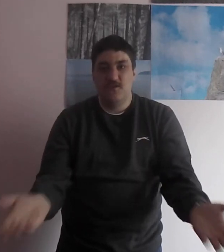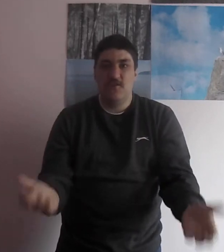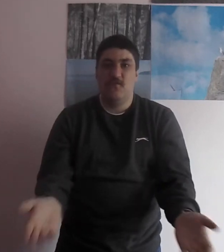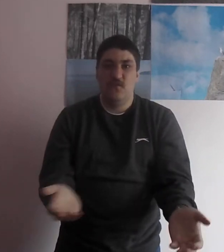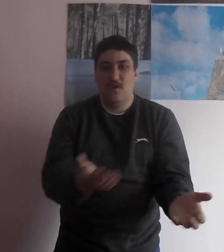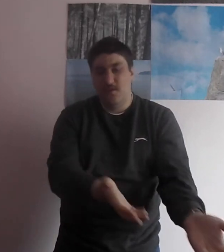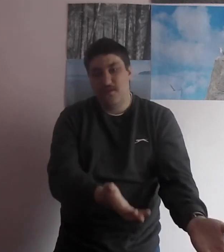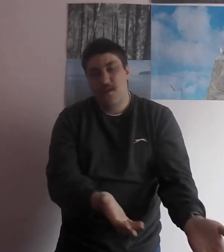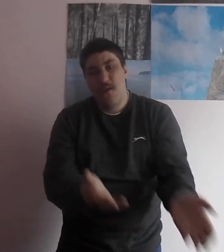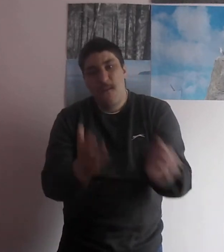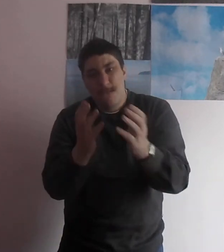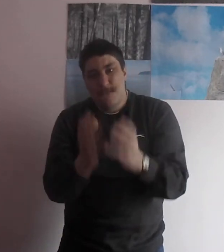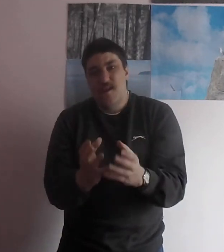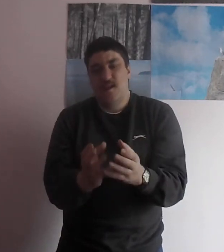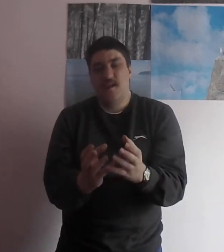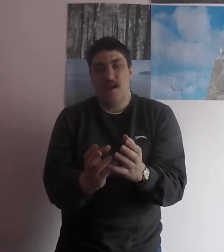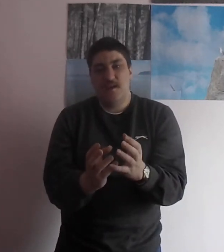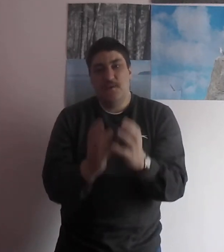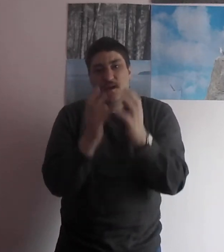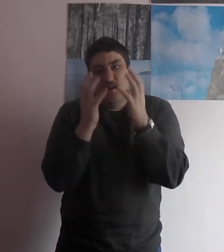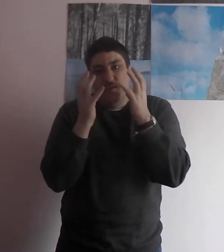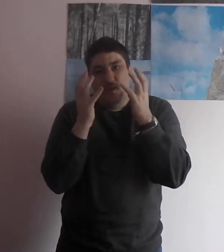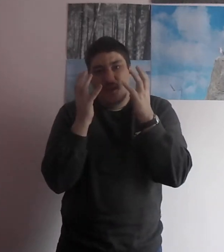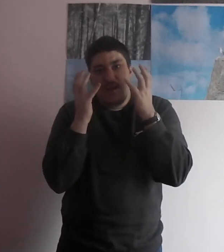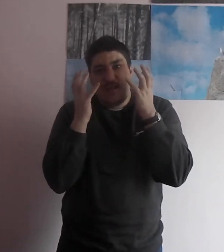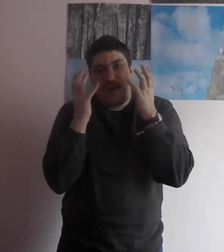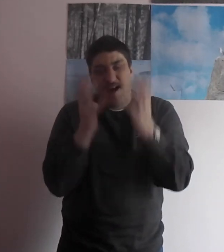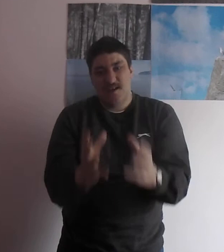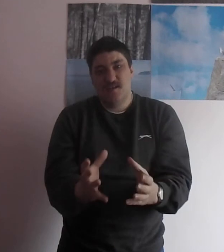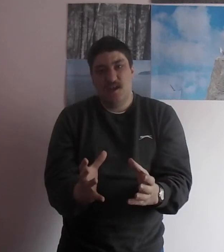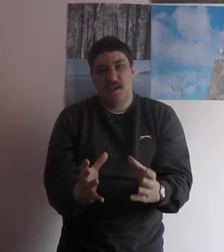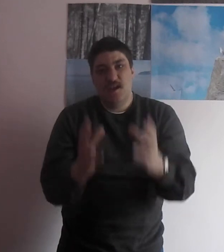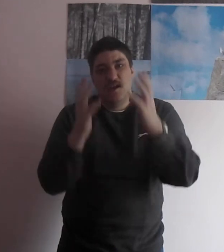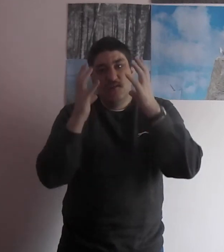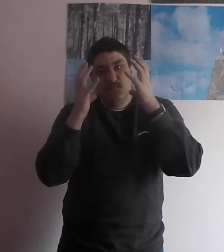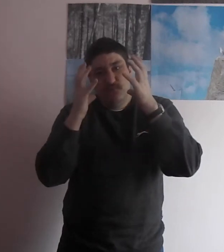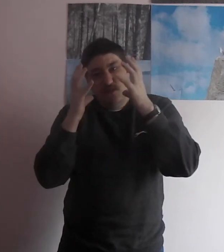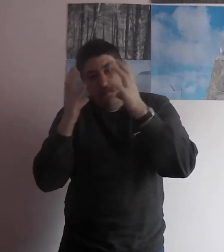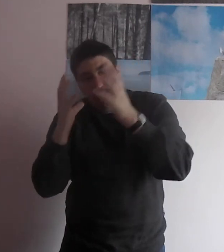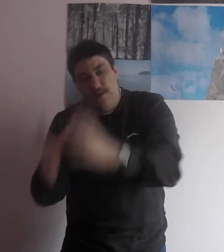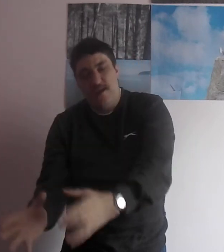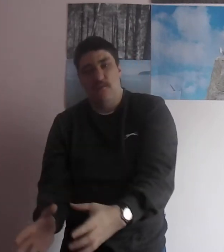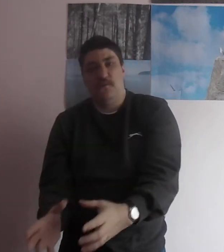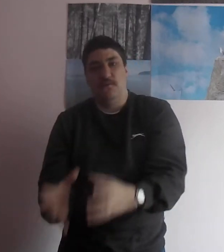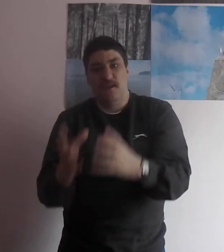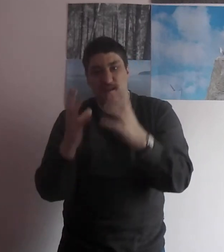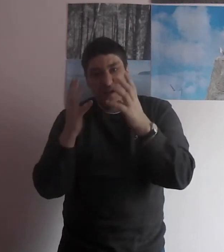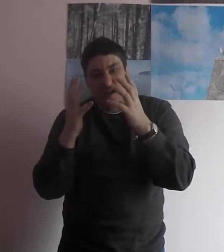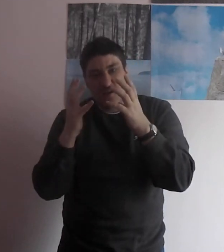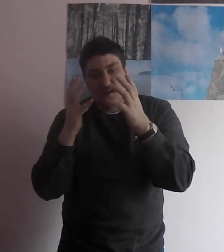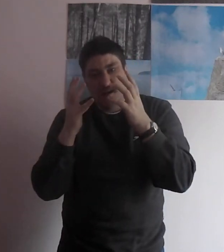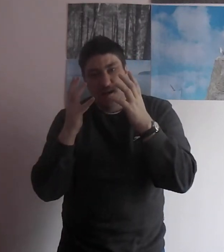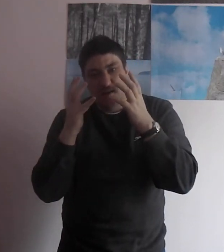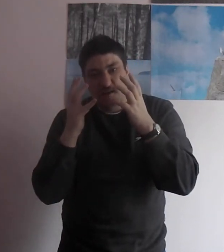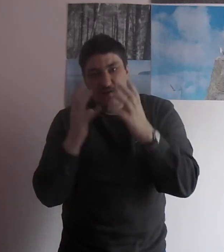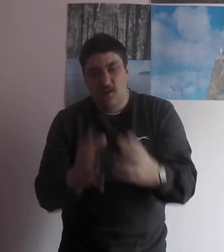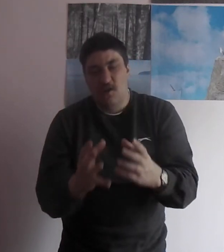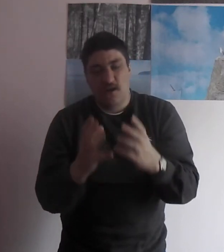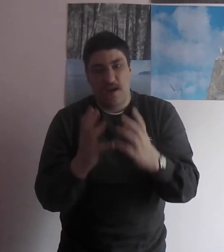for once, make a game that is actually playable, that is actually does not get